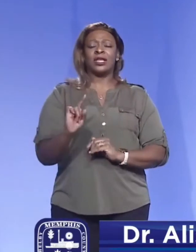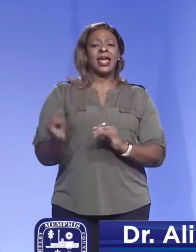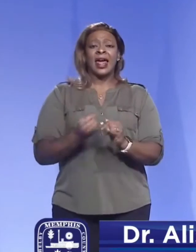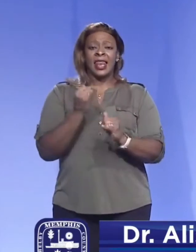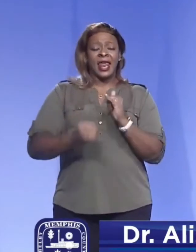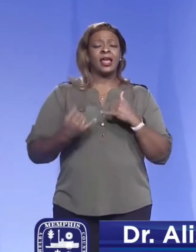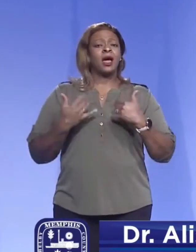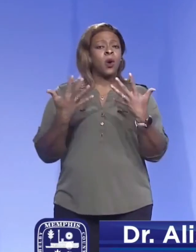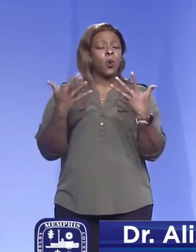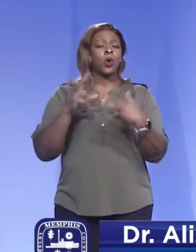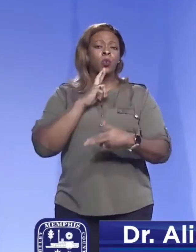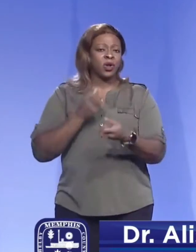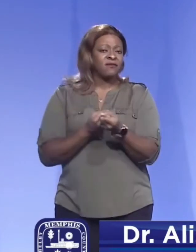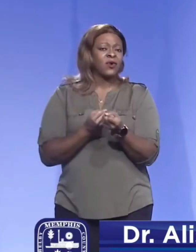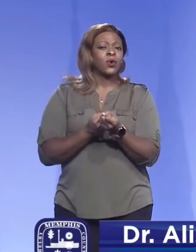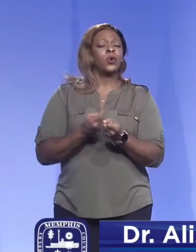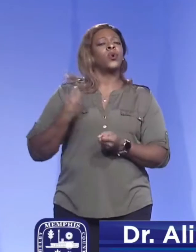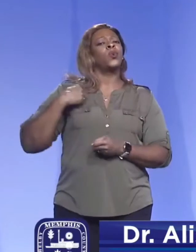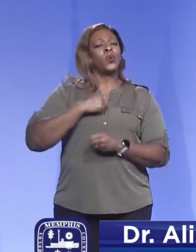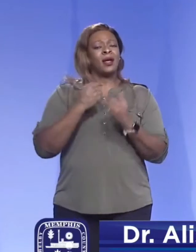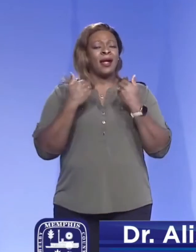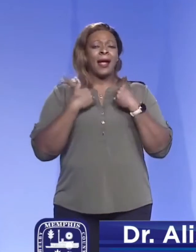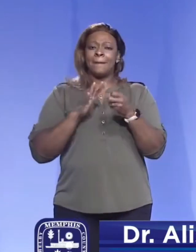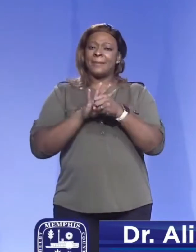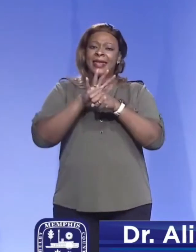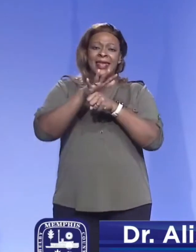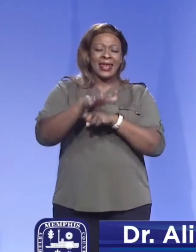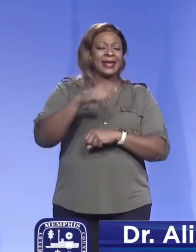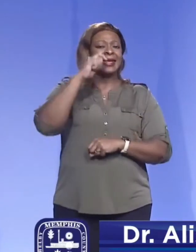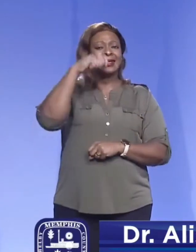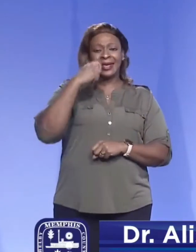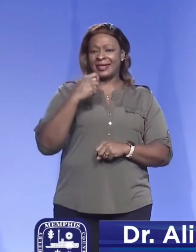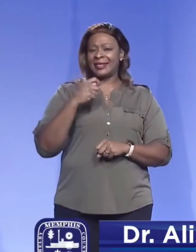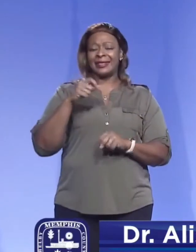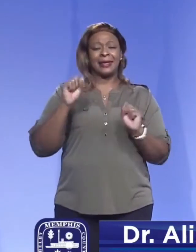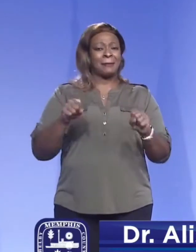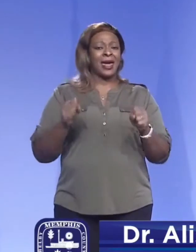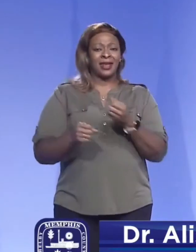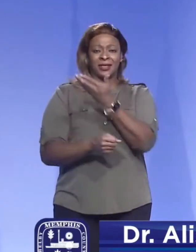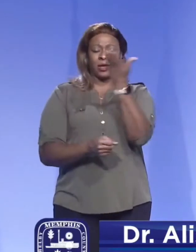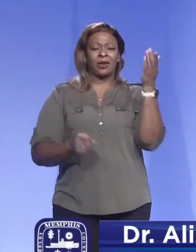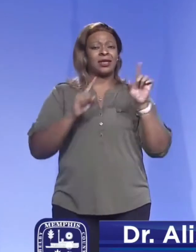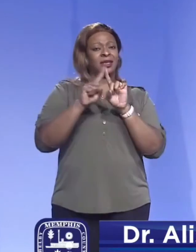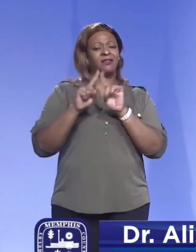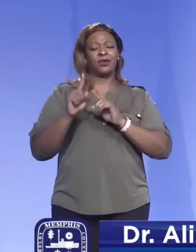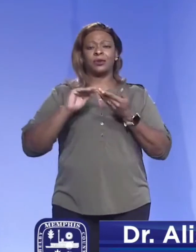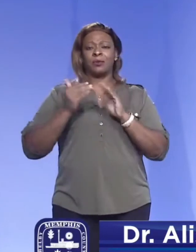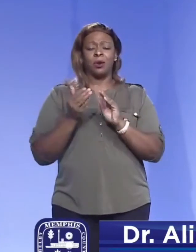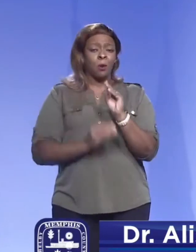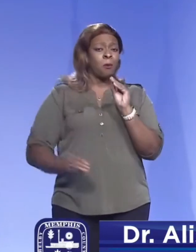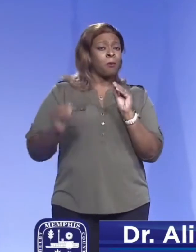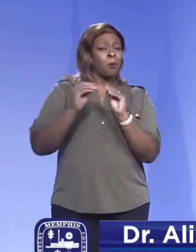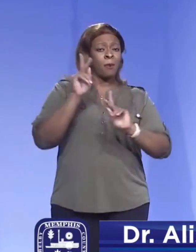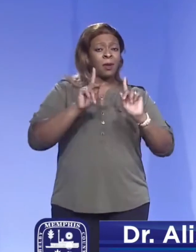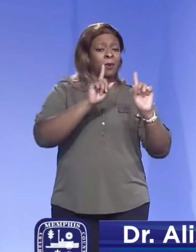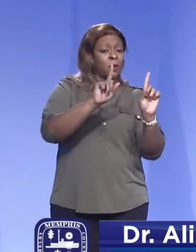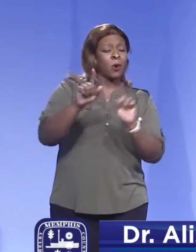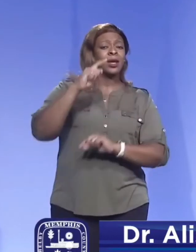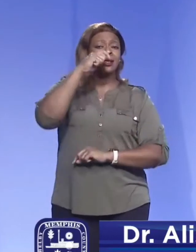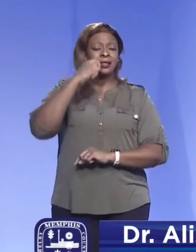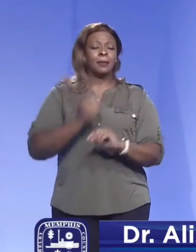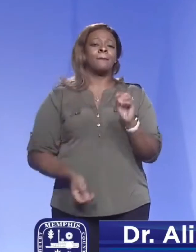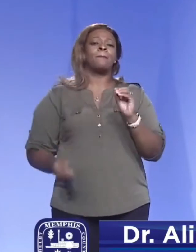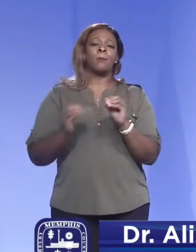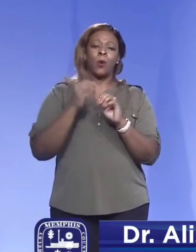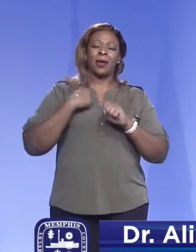lastly, I just want to reinforce that we do have plenty of testing capacity in our community, and the more people that get tested, the more